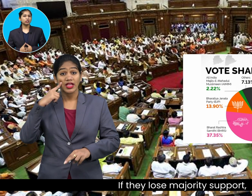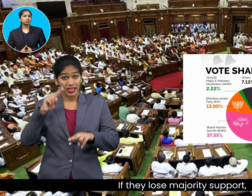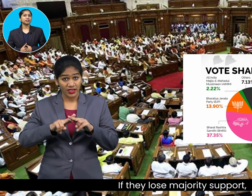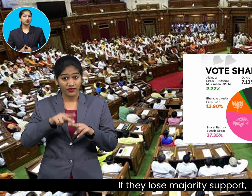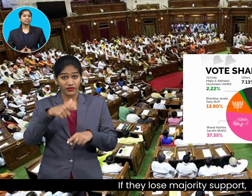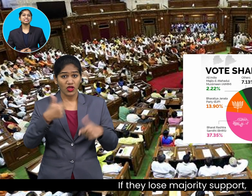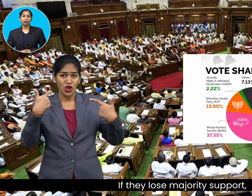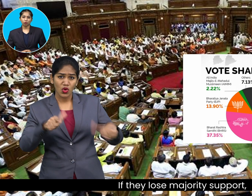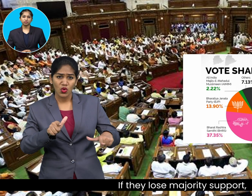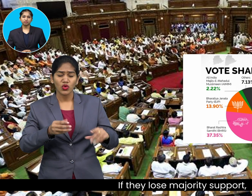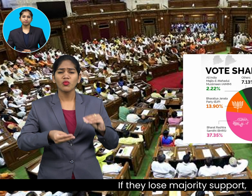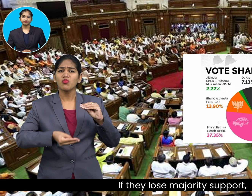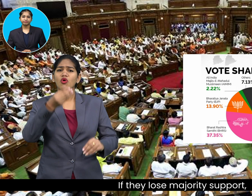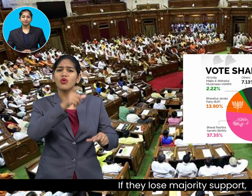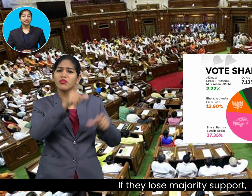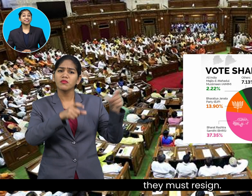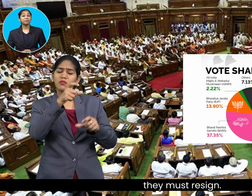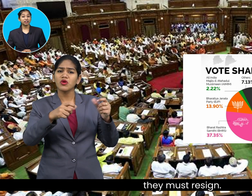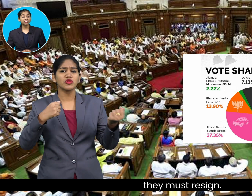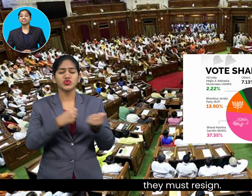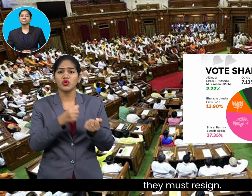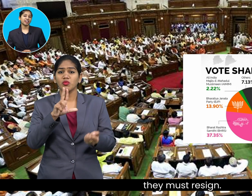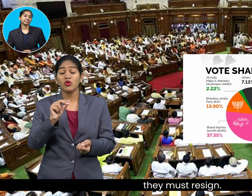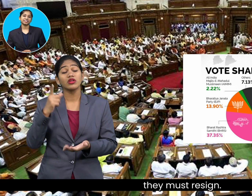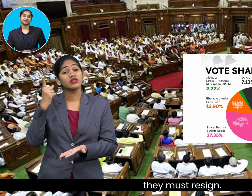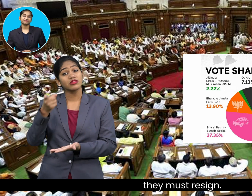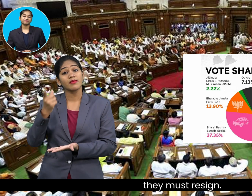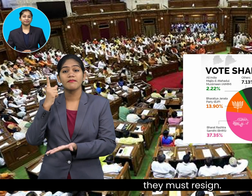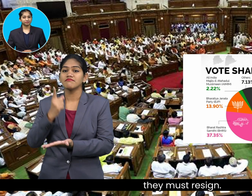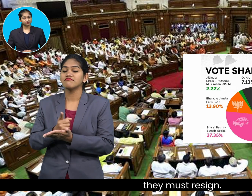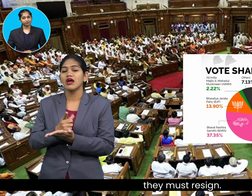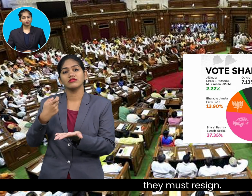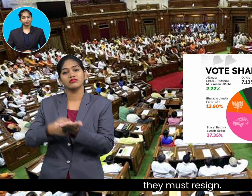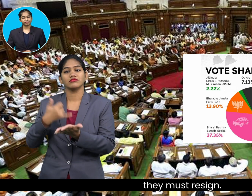If they lose majority support, they must resign.